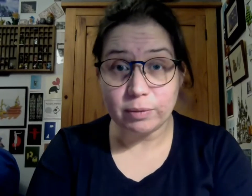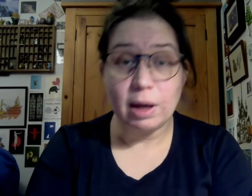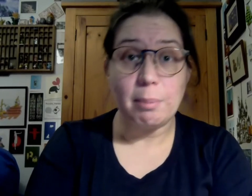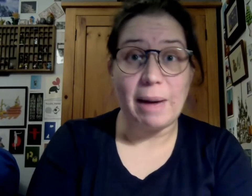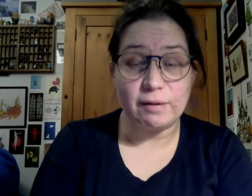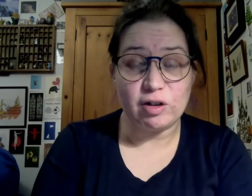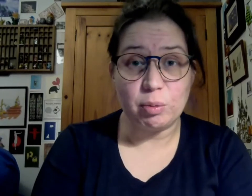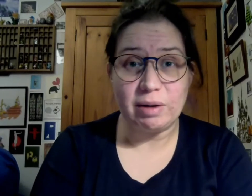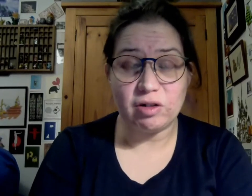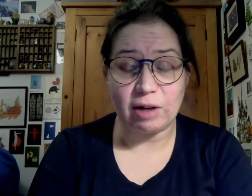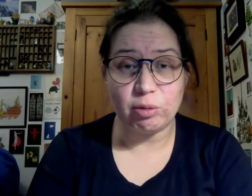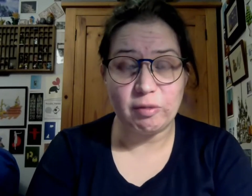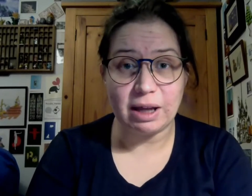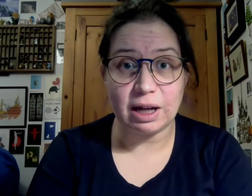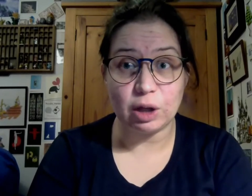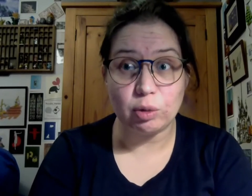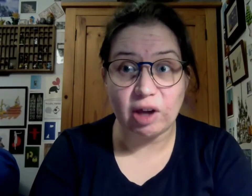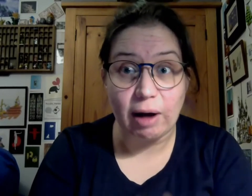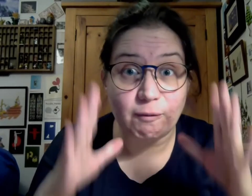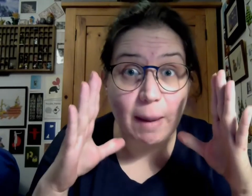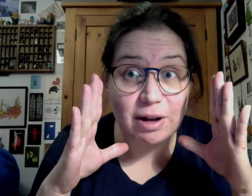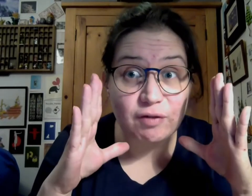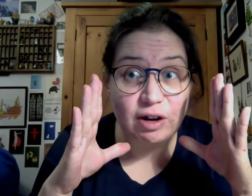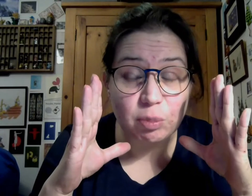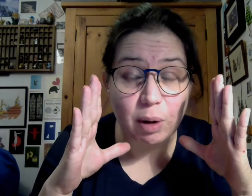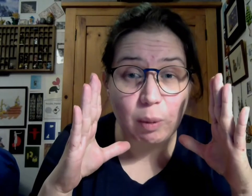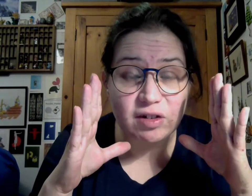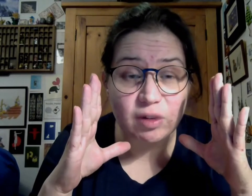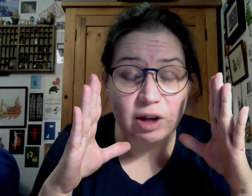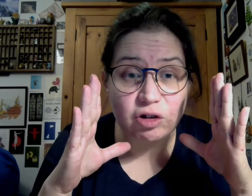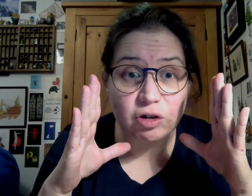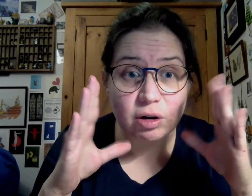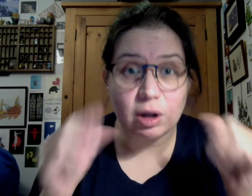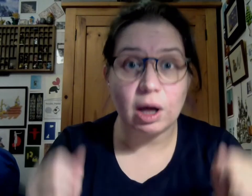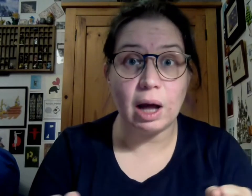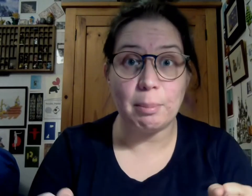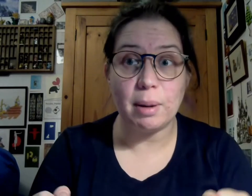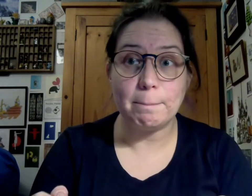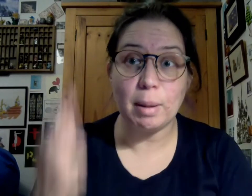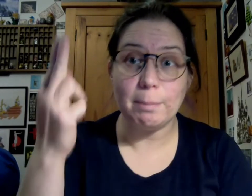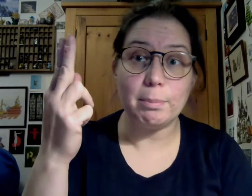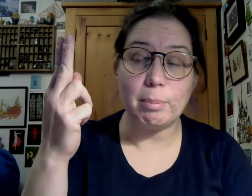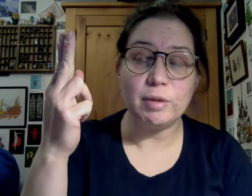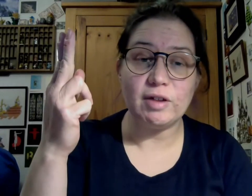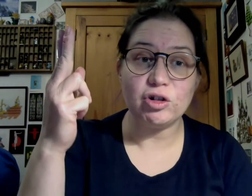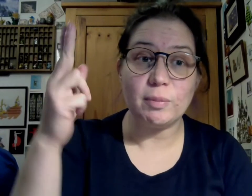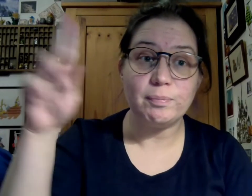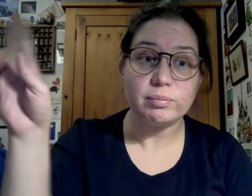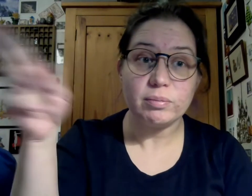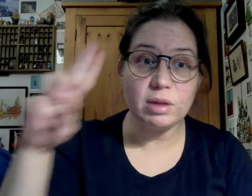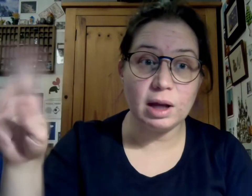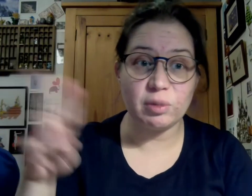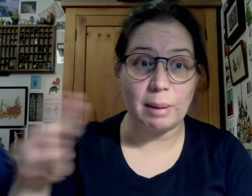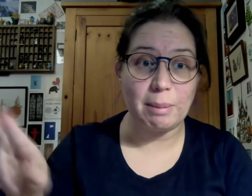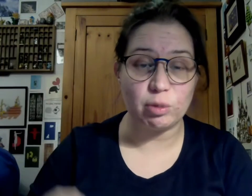So, back the fisherman went down to the river bank and he called out, a fabulous fish, my wife has a wish. And up, boop, hopped the fish and it swam back